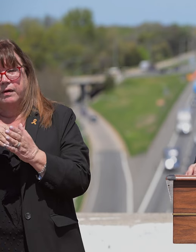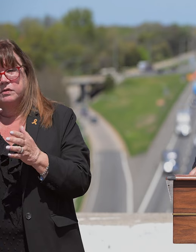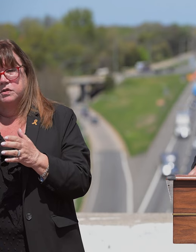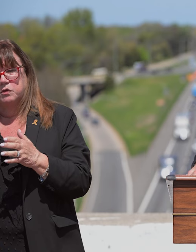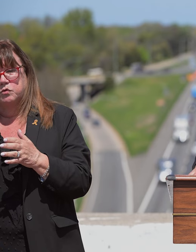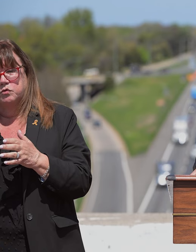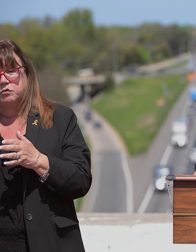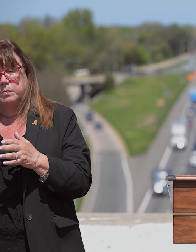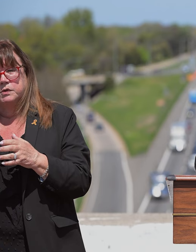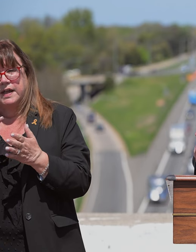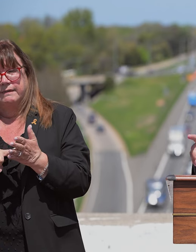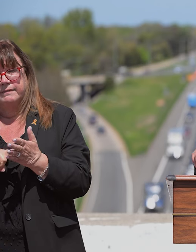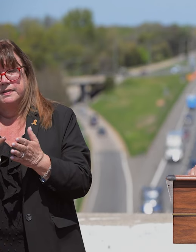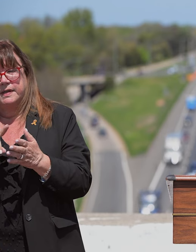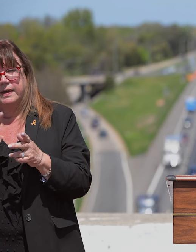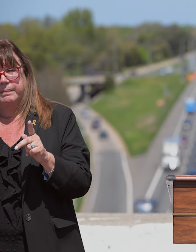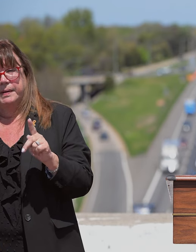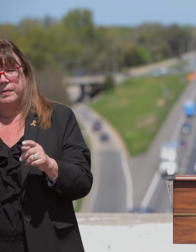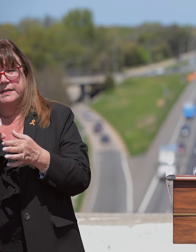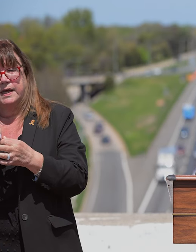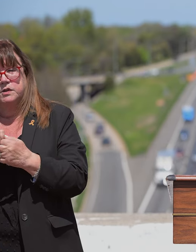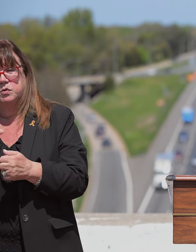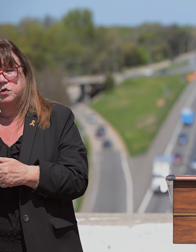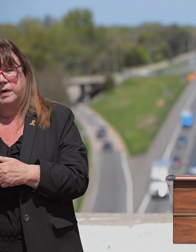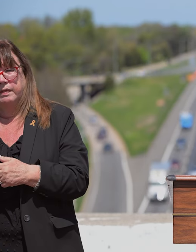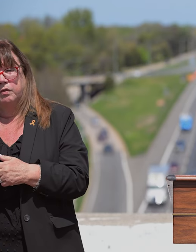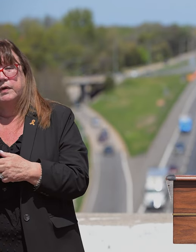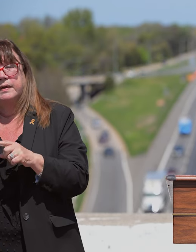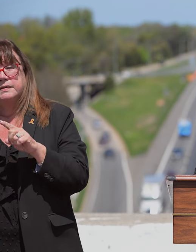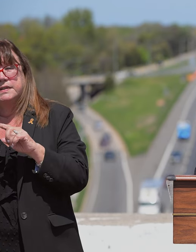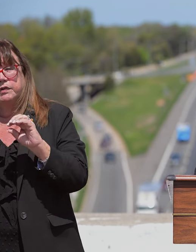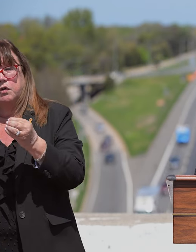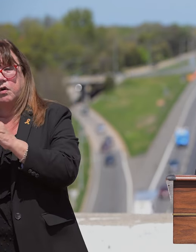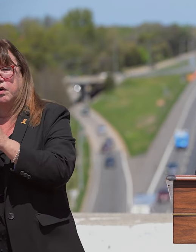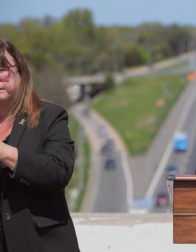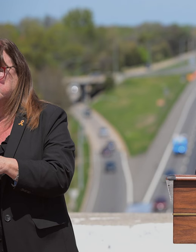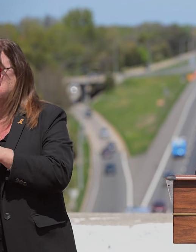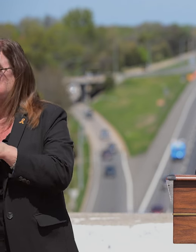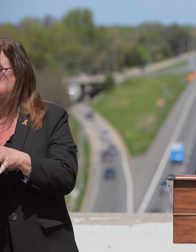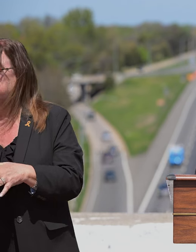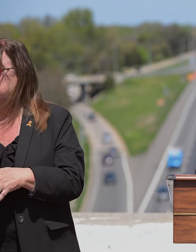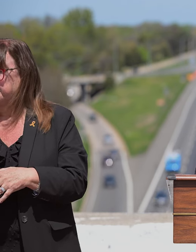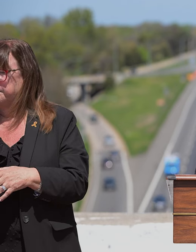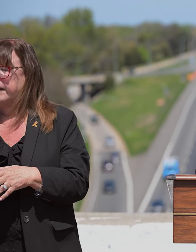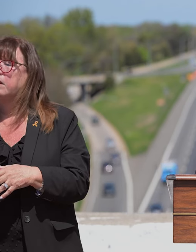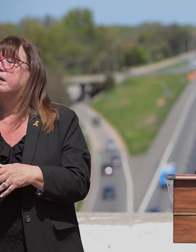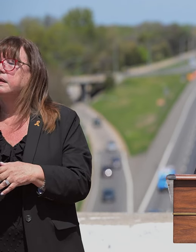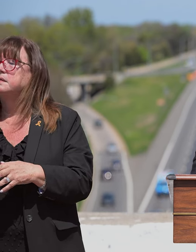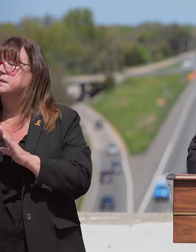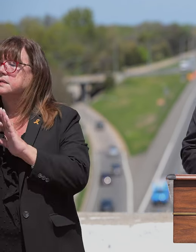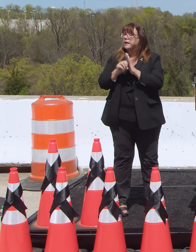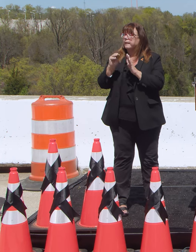and investigative personnel assigned to 23 barracks. Superintendent of the Maryland Department of State Police, Colonel Roland Butler,